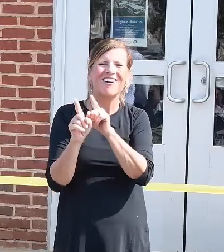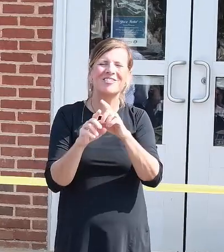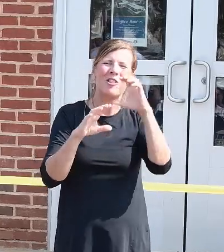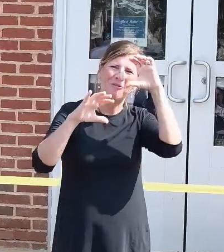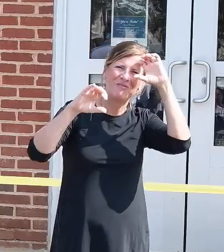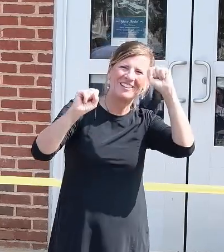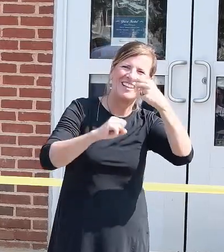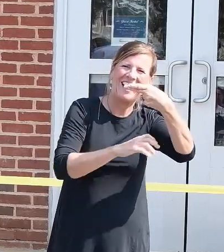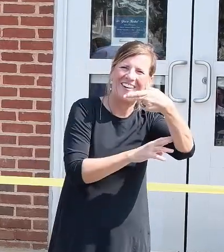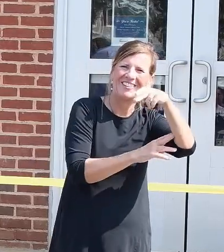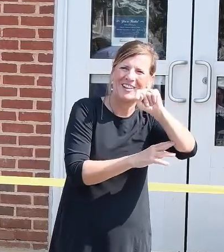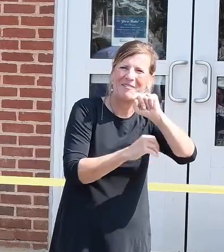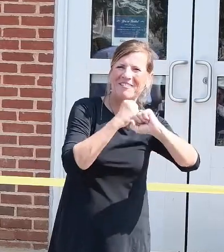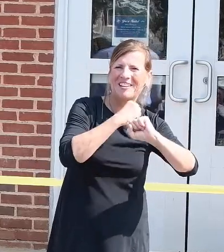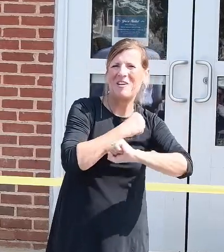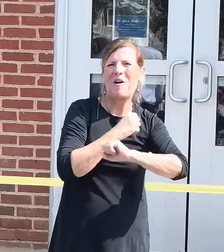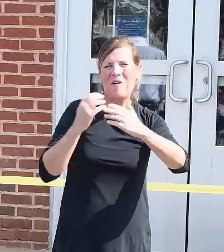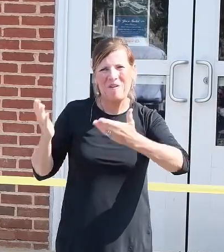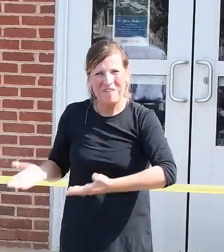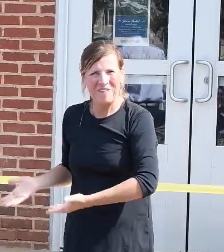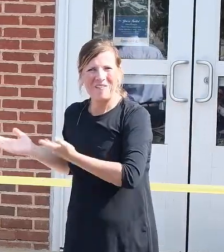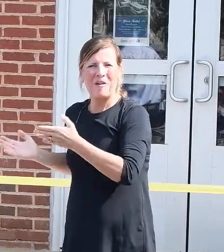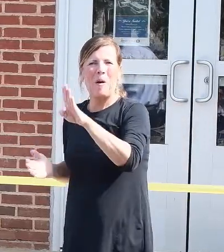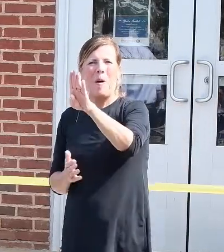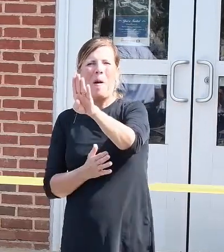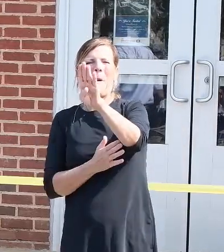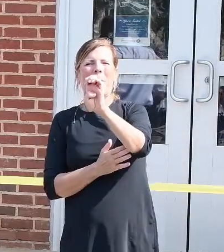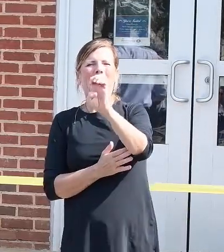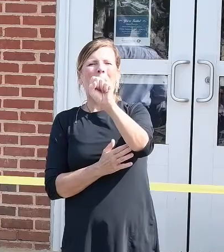Harriet Tubman Foundation. Please welcome Bessie Bordenave.